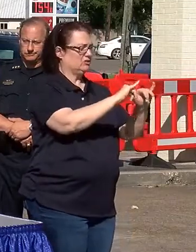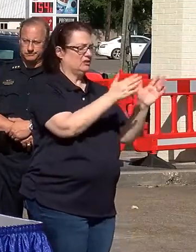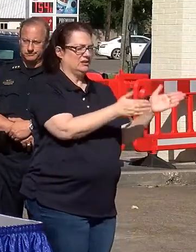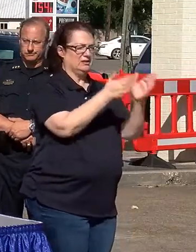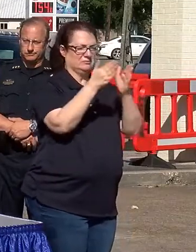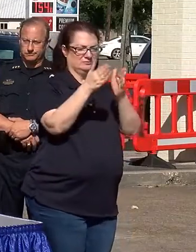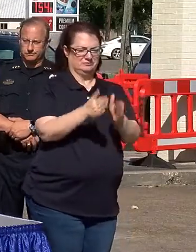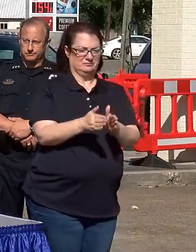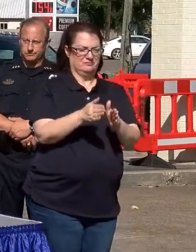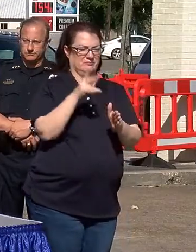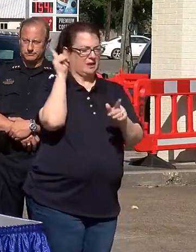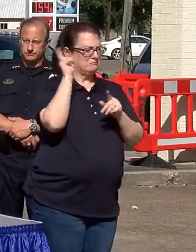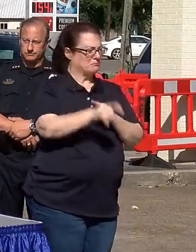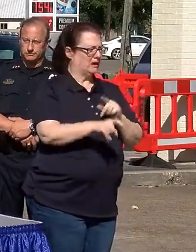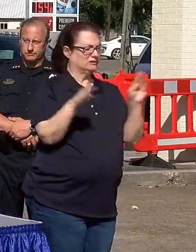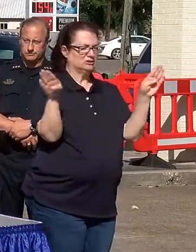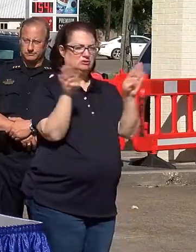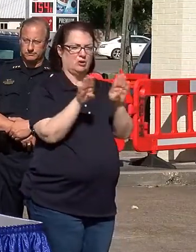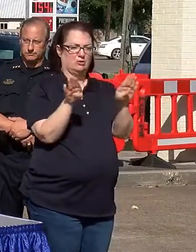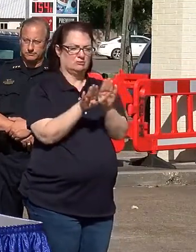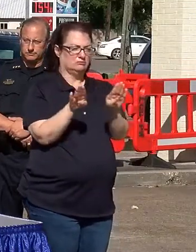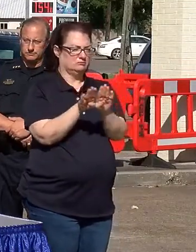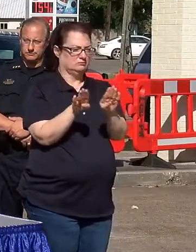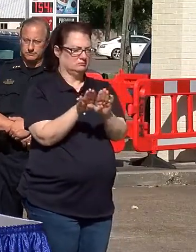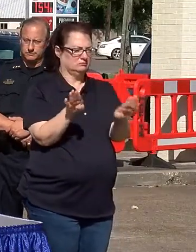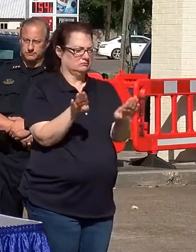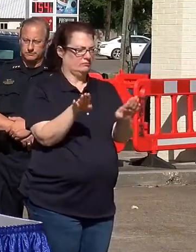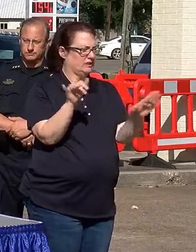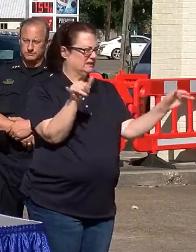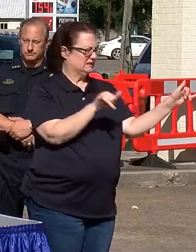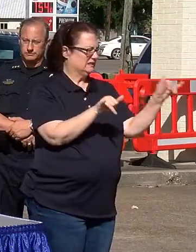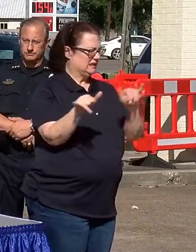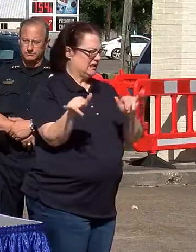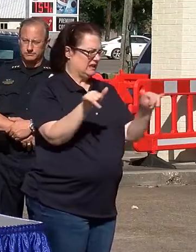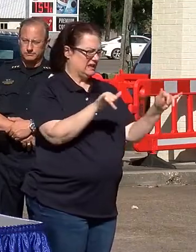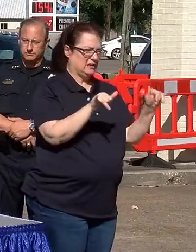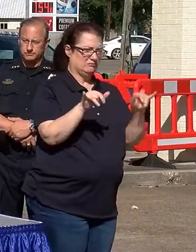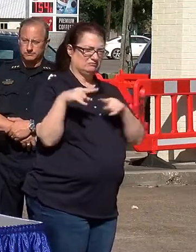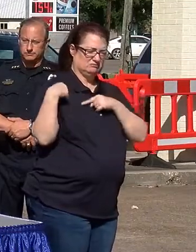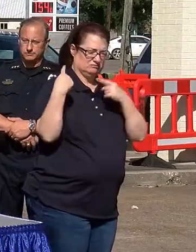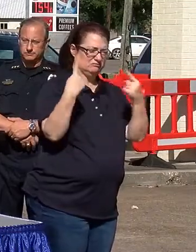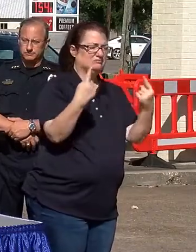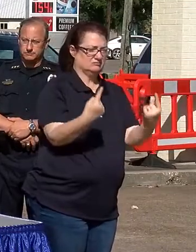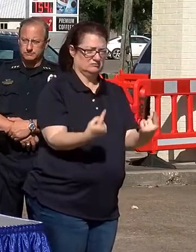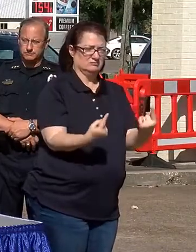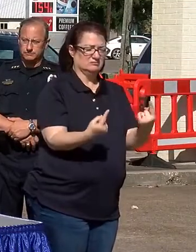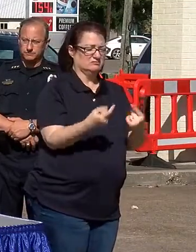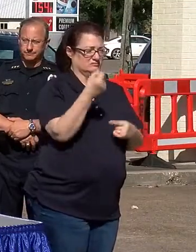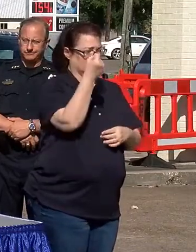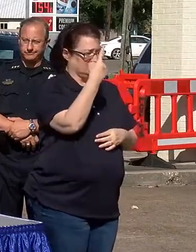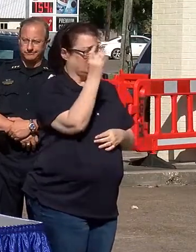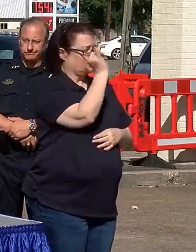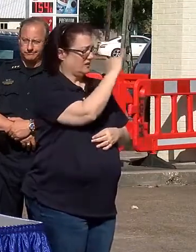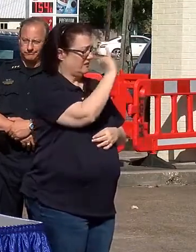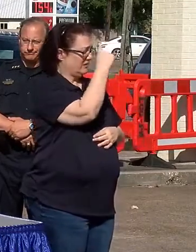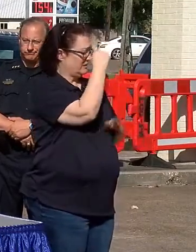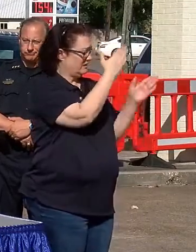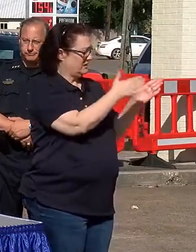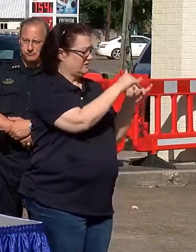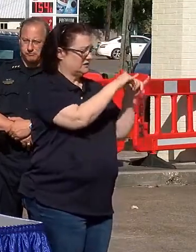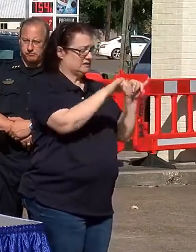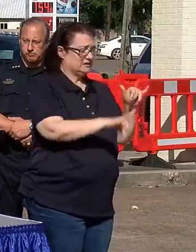already have their own established set of rules. And again, the governor's stay-at-home order is still in effect.